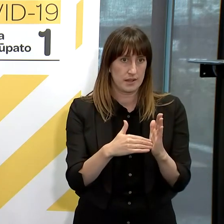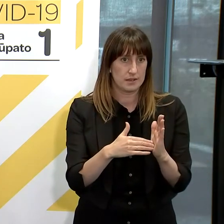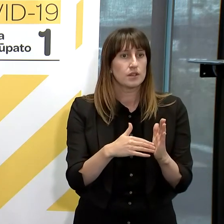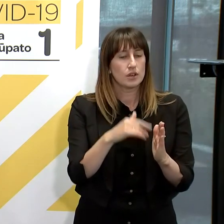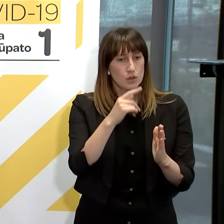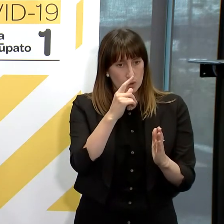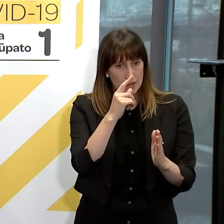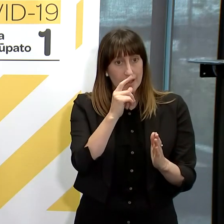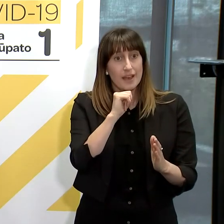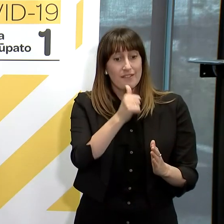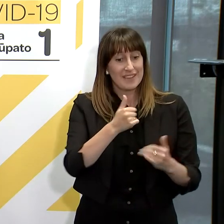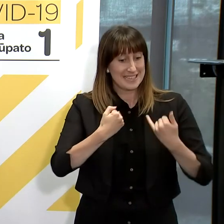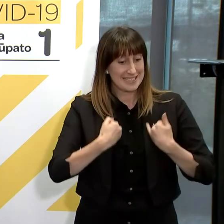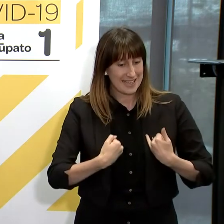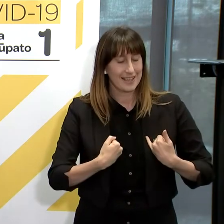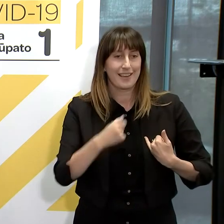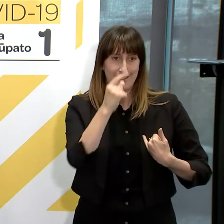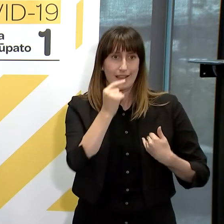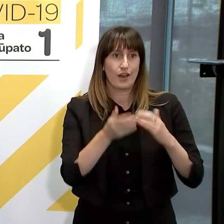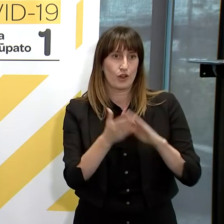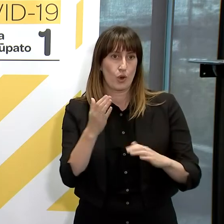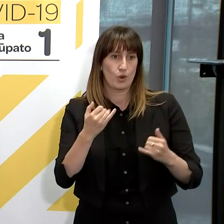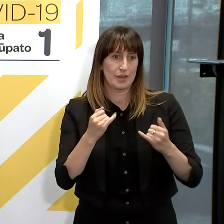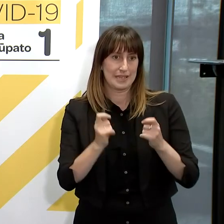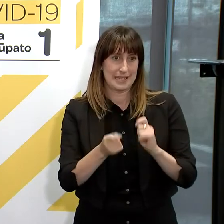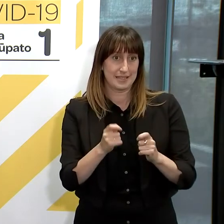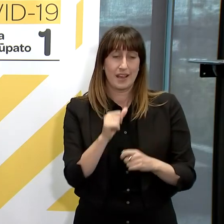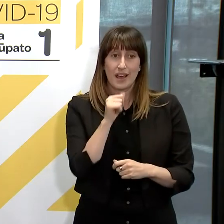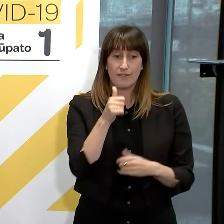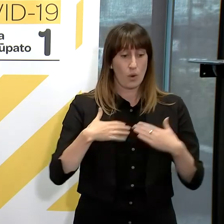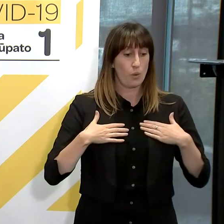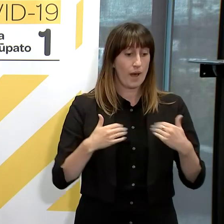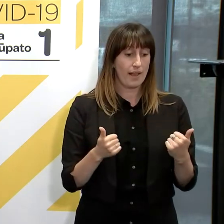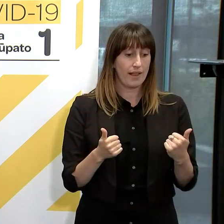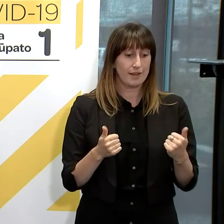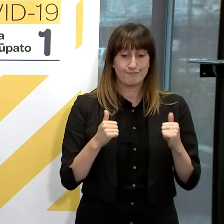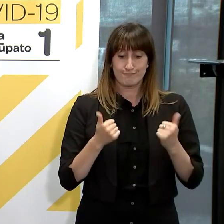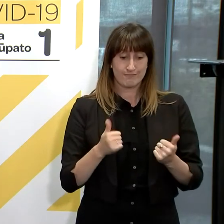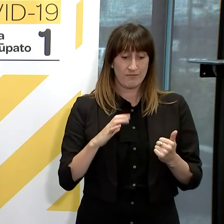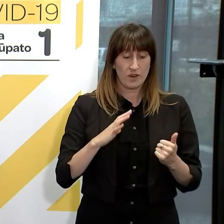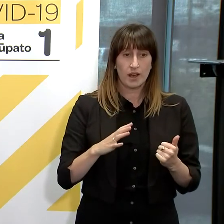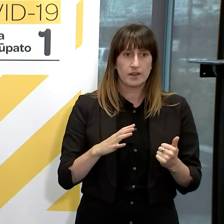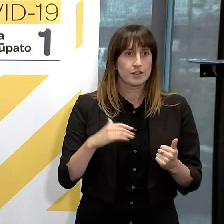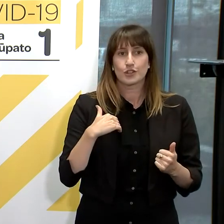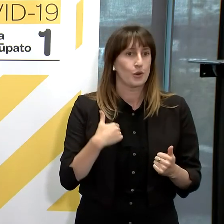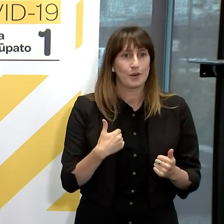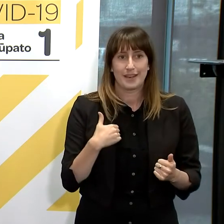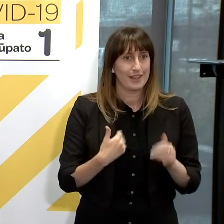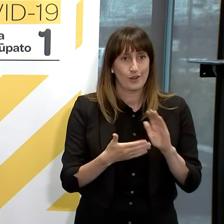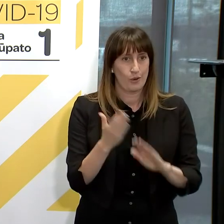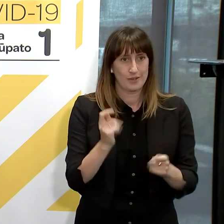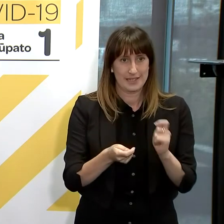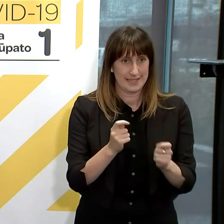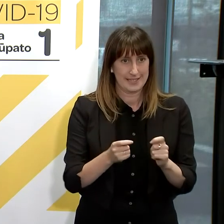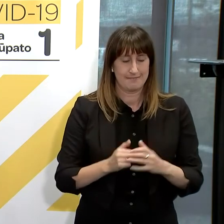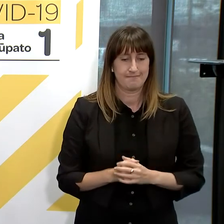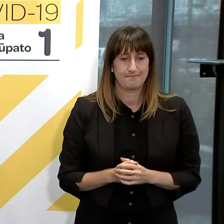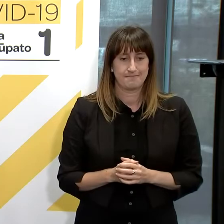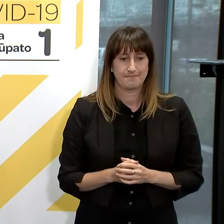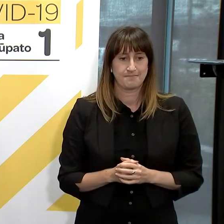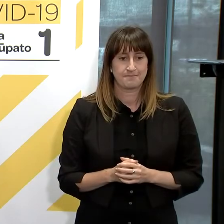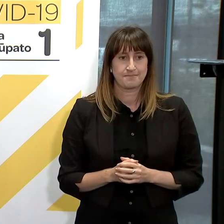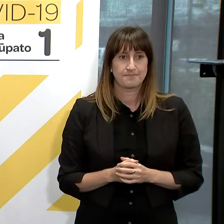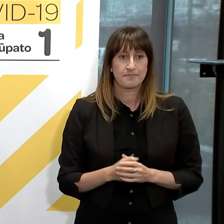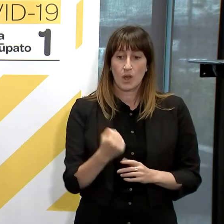need to consider being tested. Get tested if you have symptoms. Waikato District Health Board